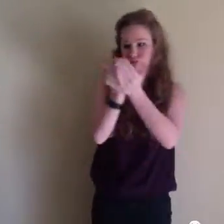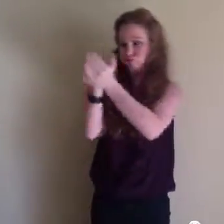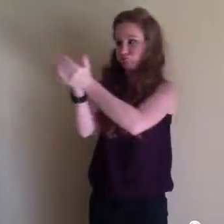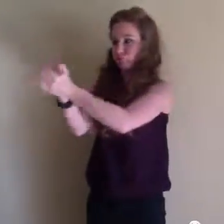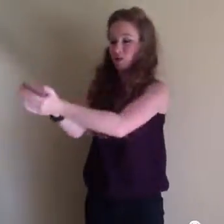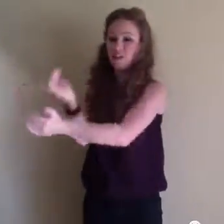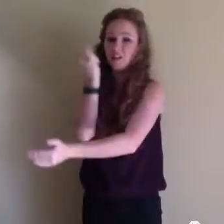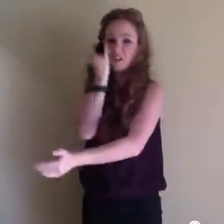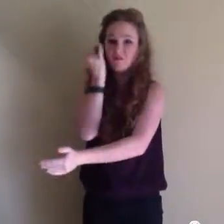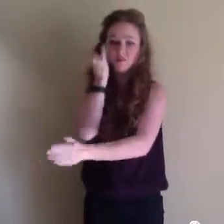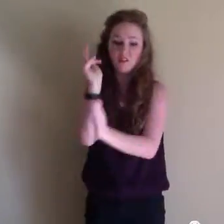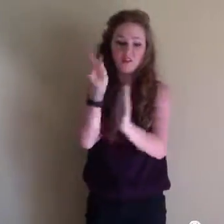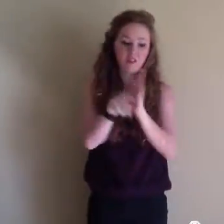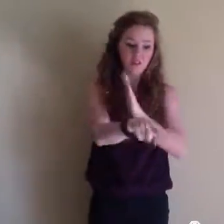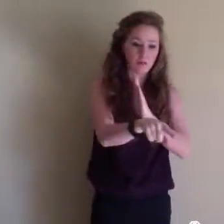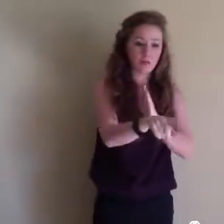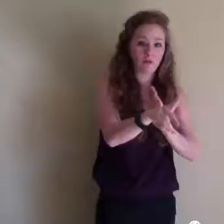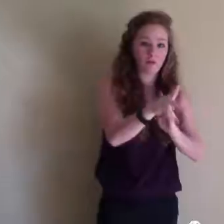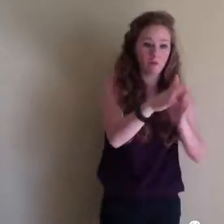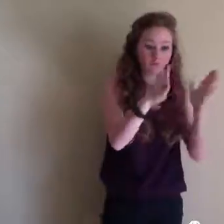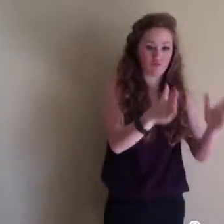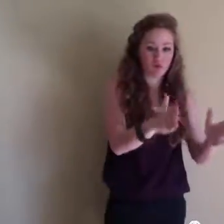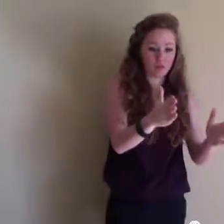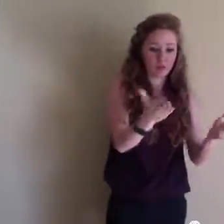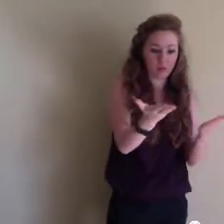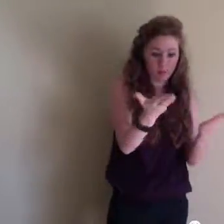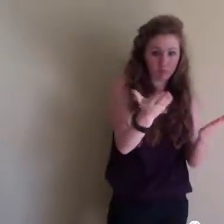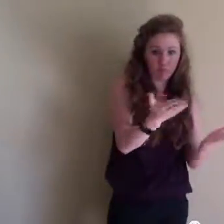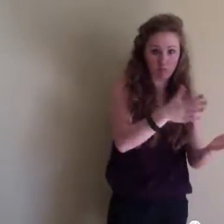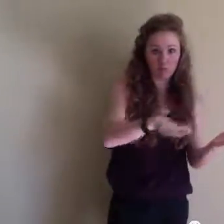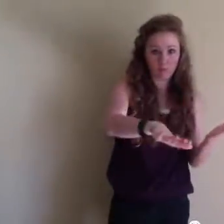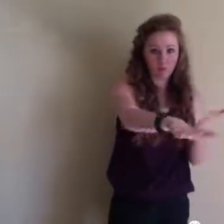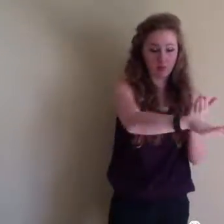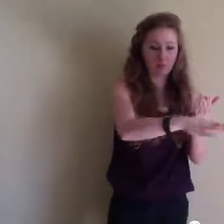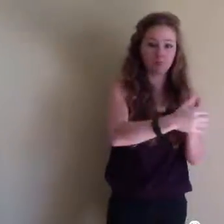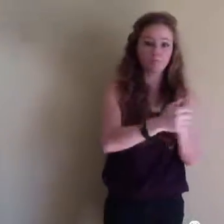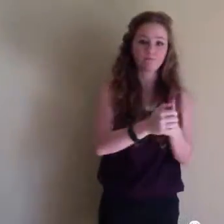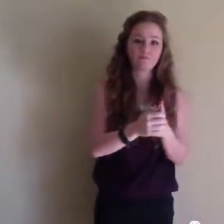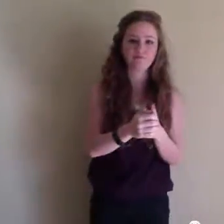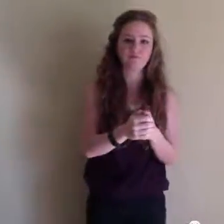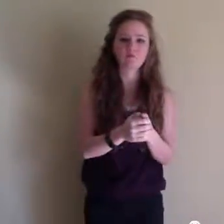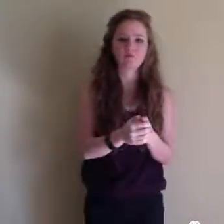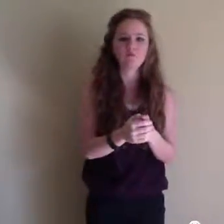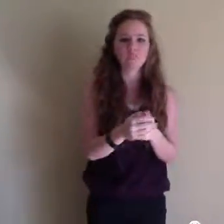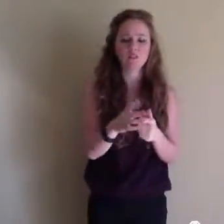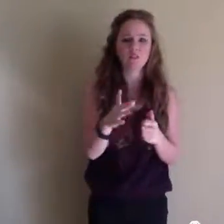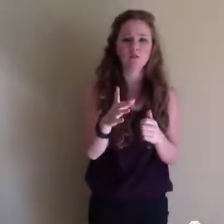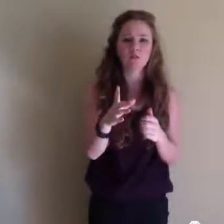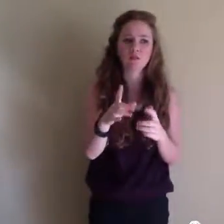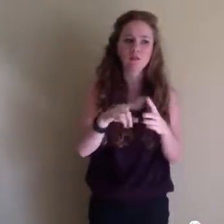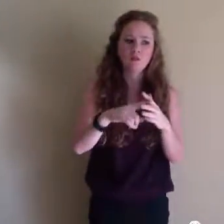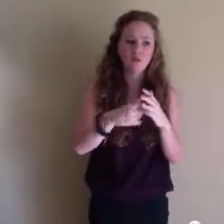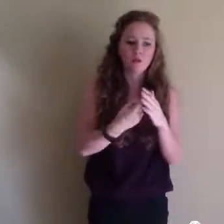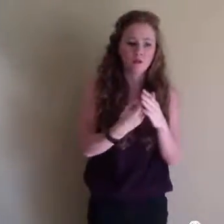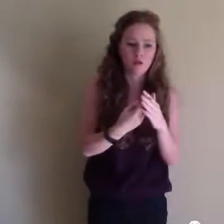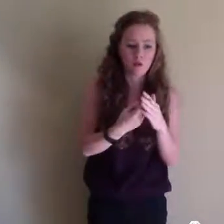All army people who killed people here in the colonies were brought back to